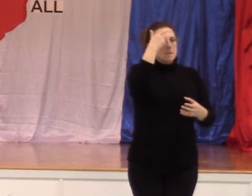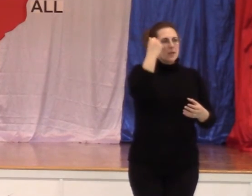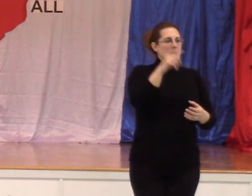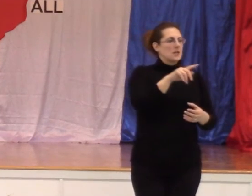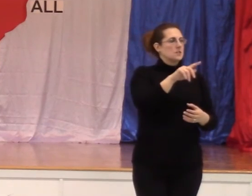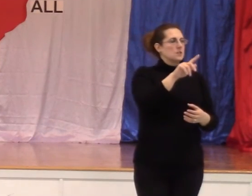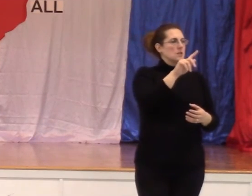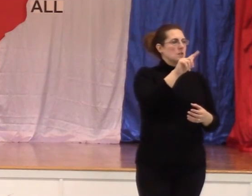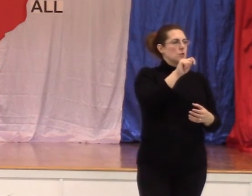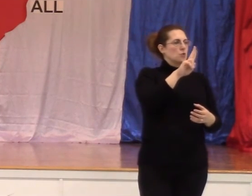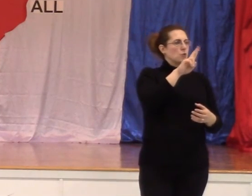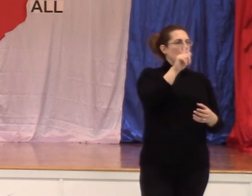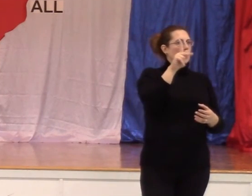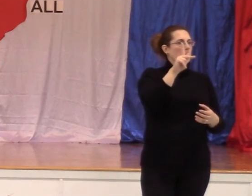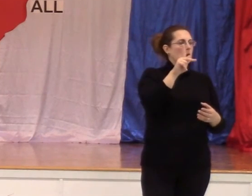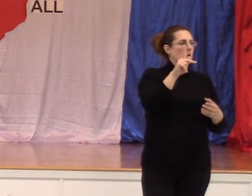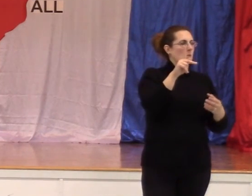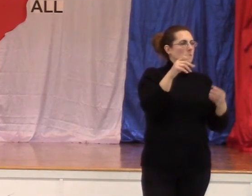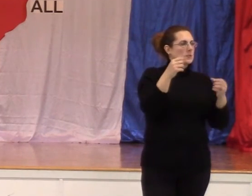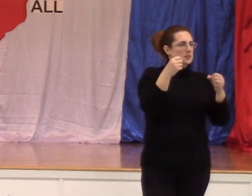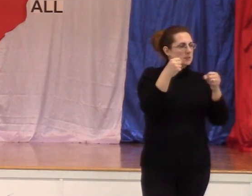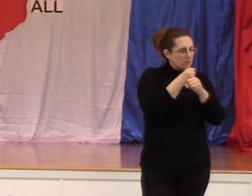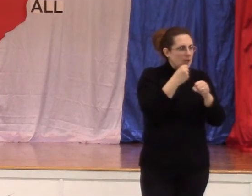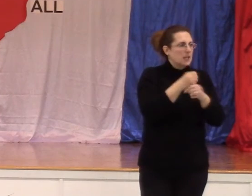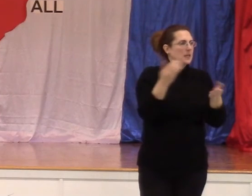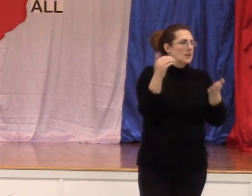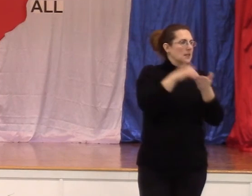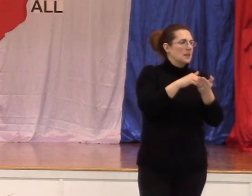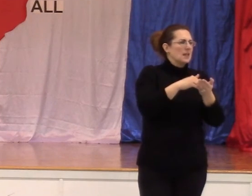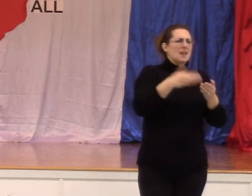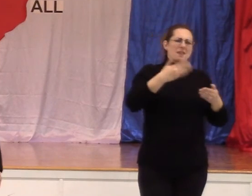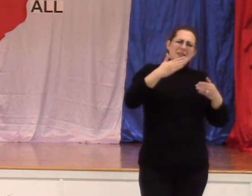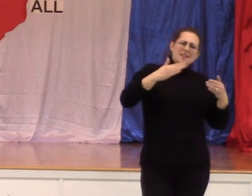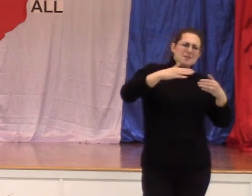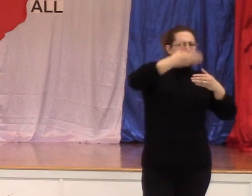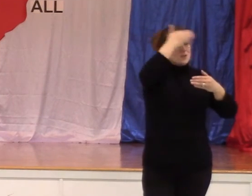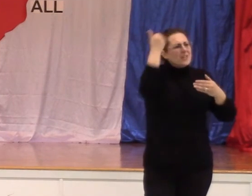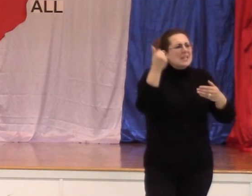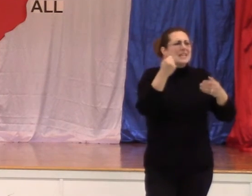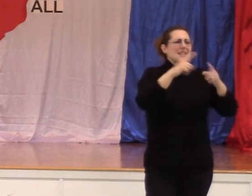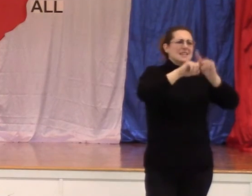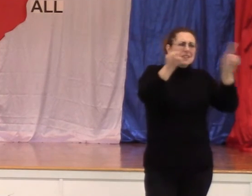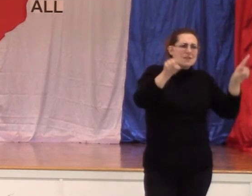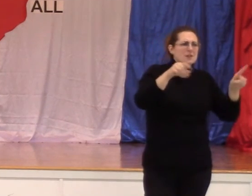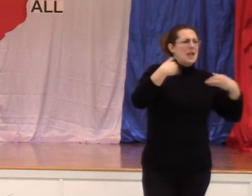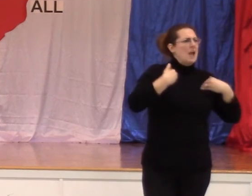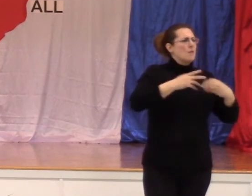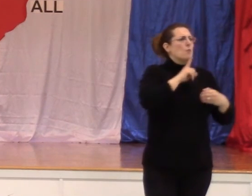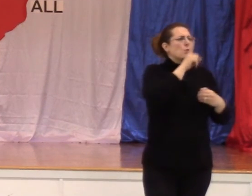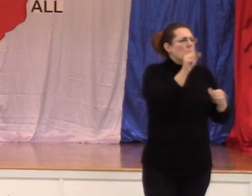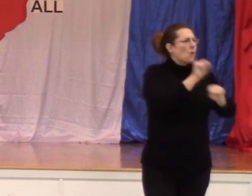threatening again. So let's get past these religious differences. There's real work that needs to be done.